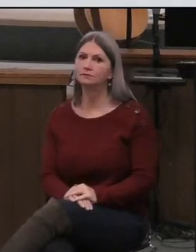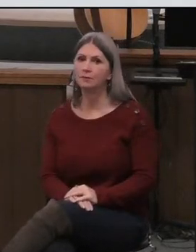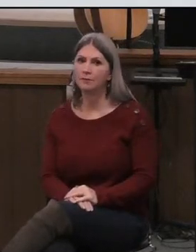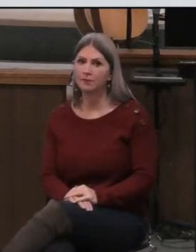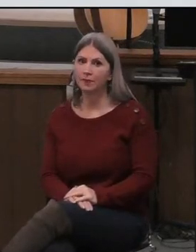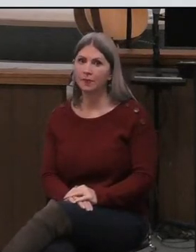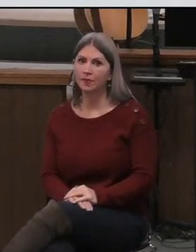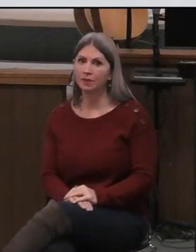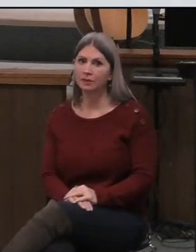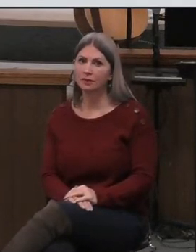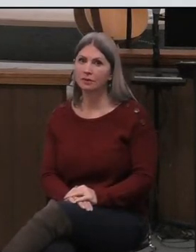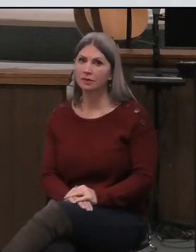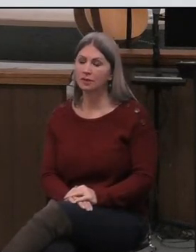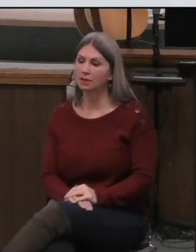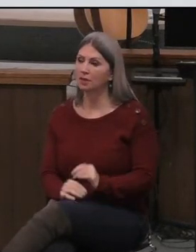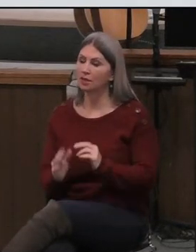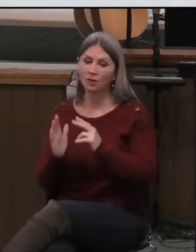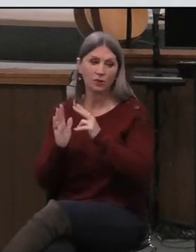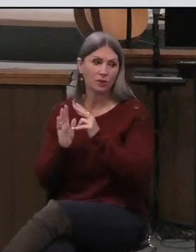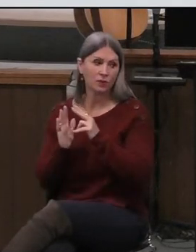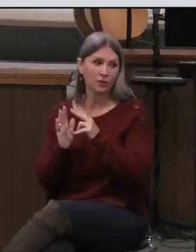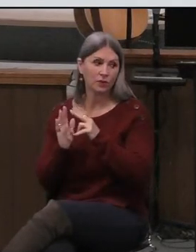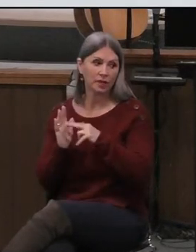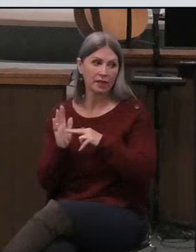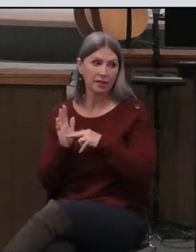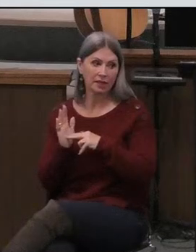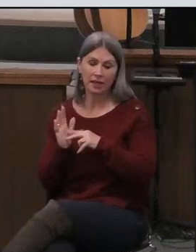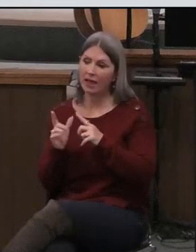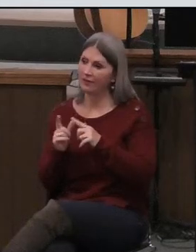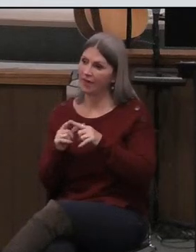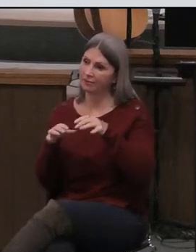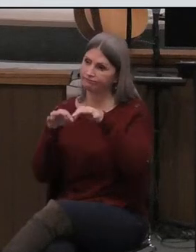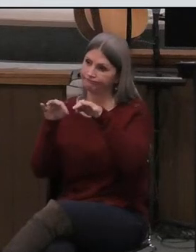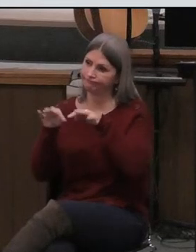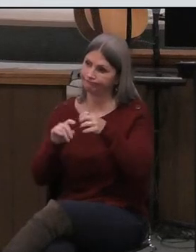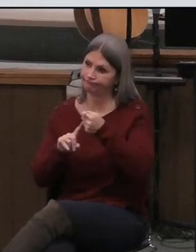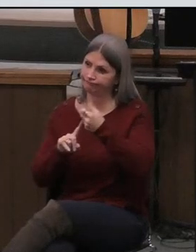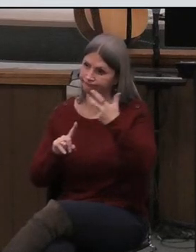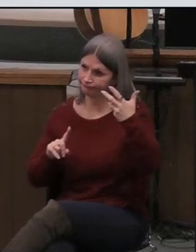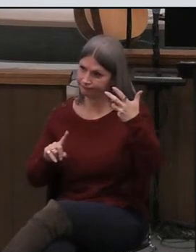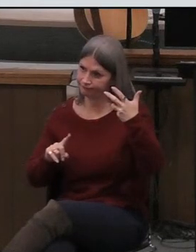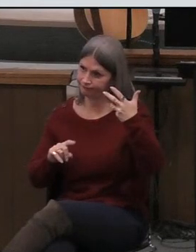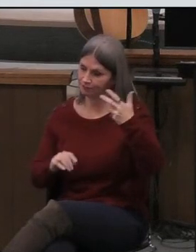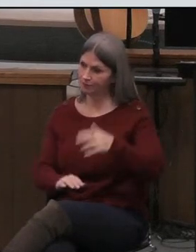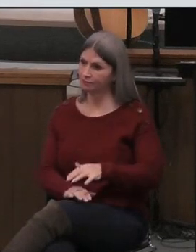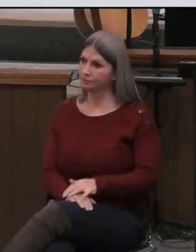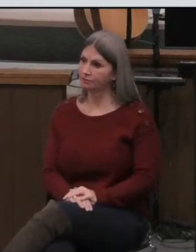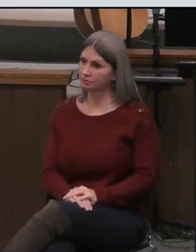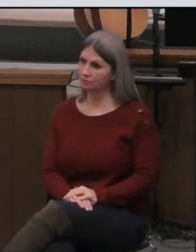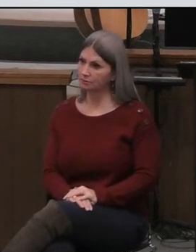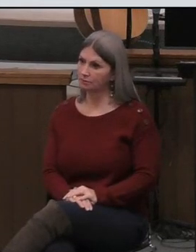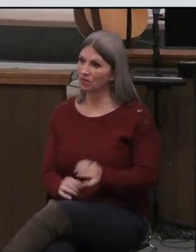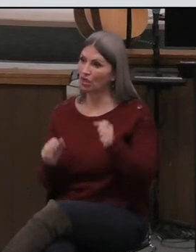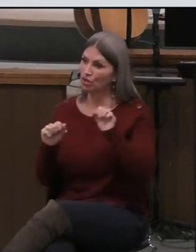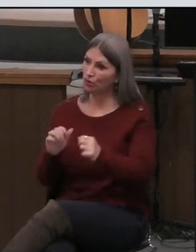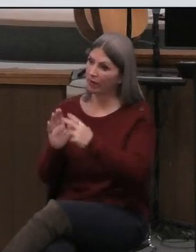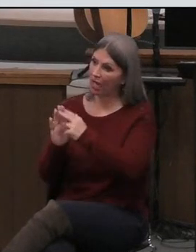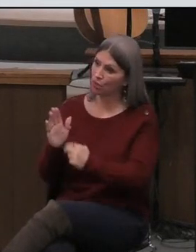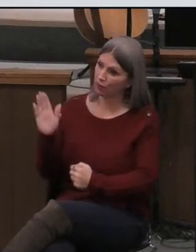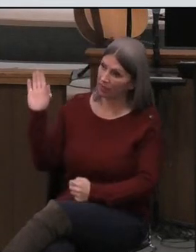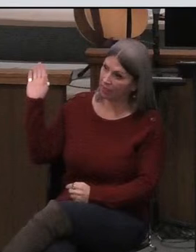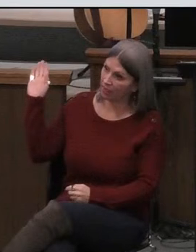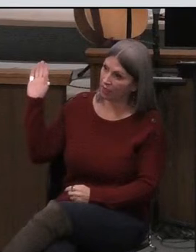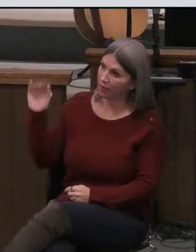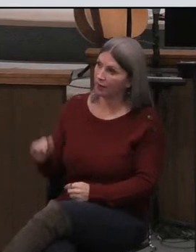Let's read the passage that we're going to be talking about today. You can read along on the screen, or